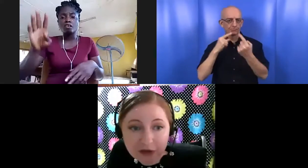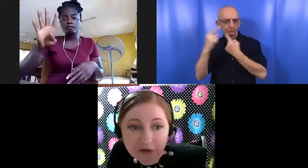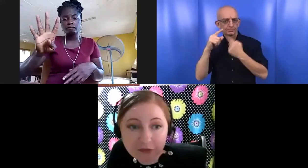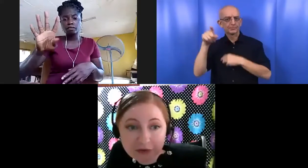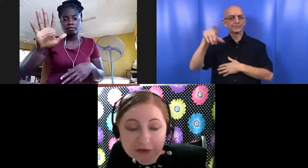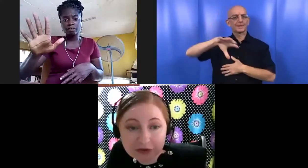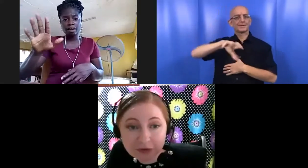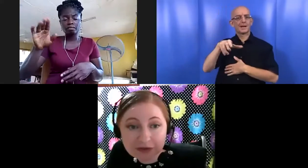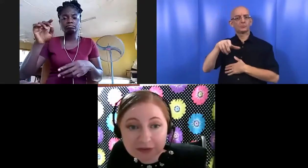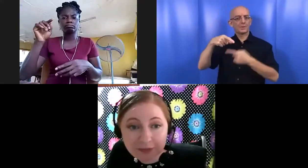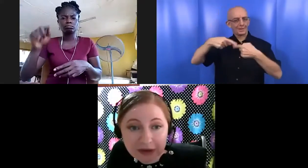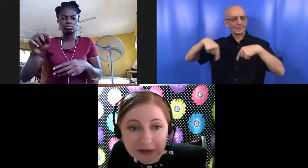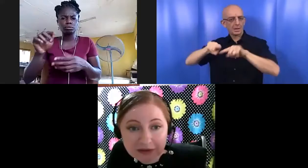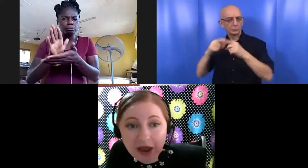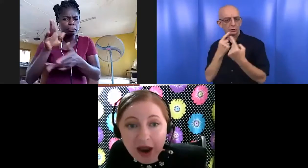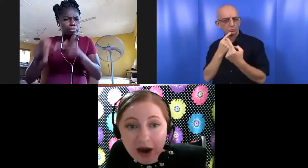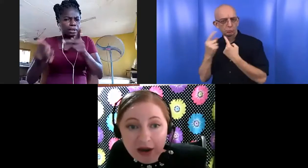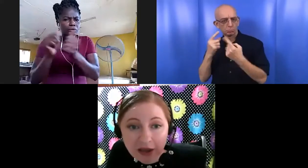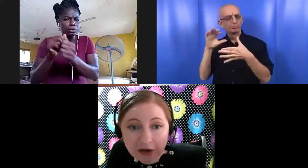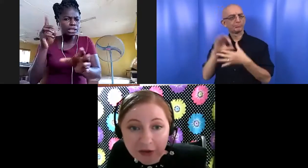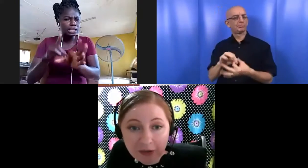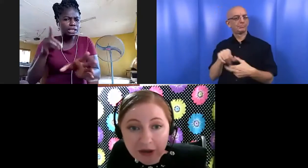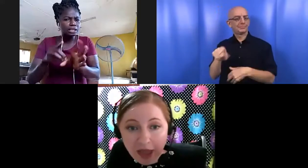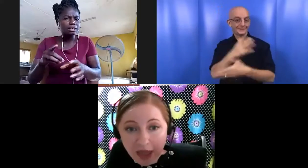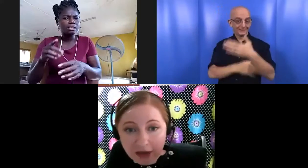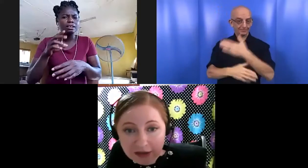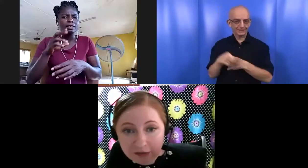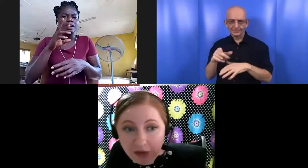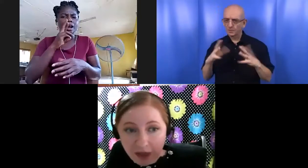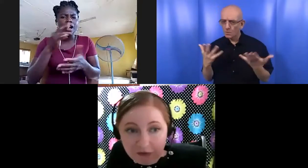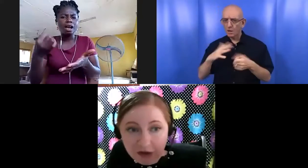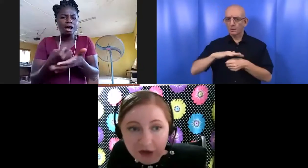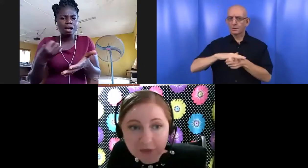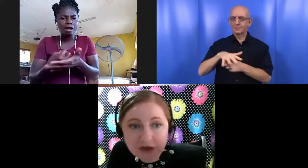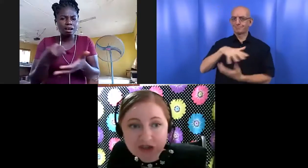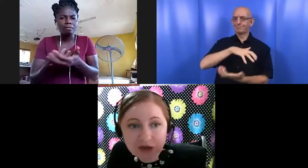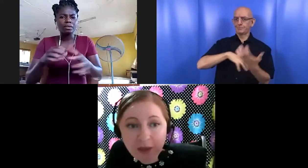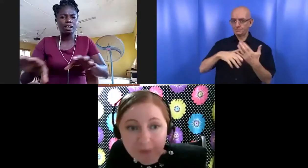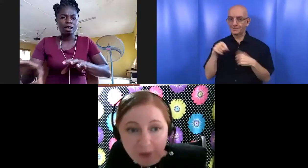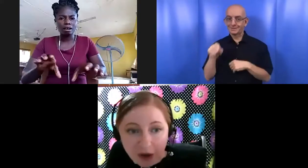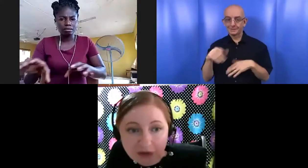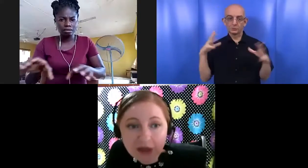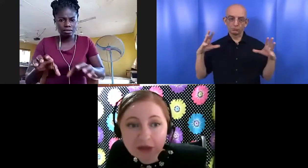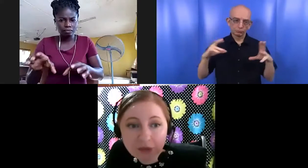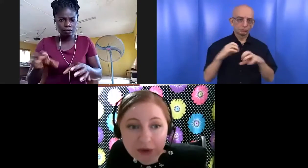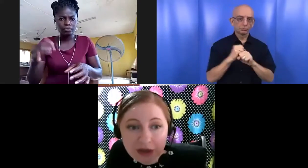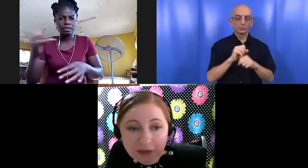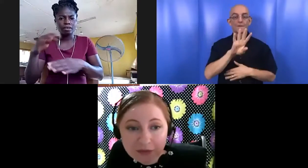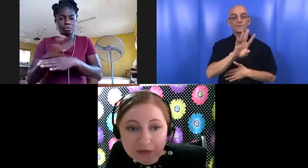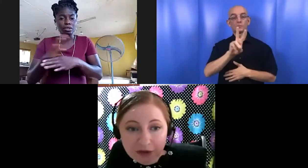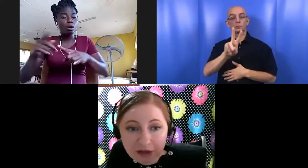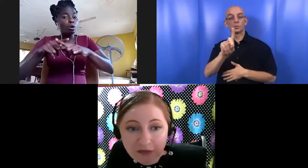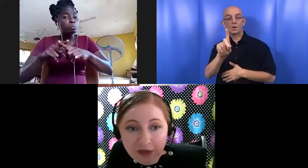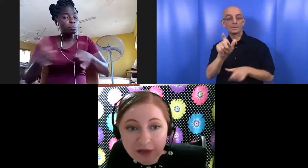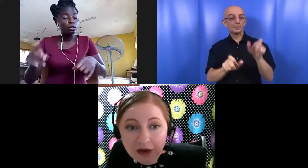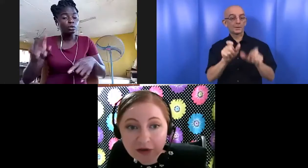45.8% of persons with disabilities are economically active who have an occupation, but